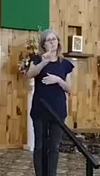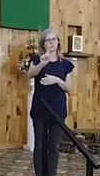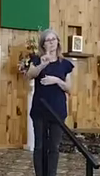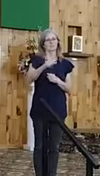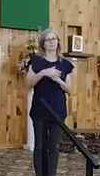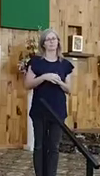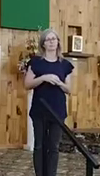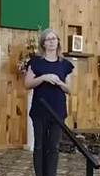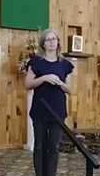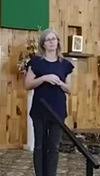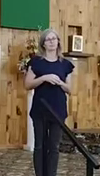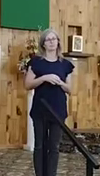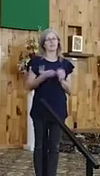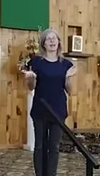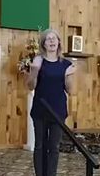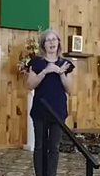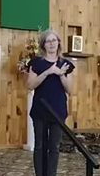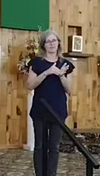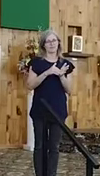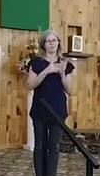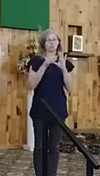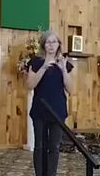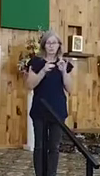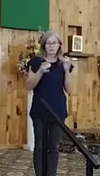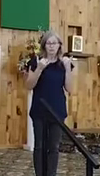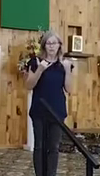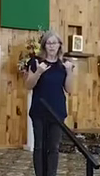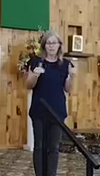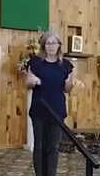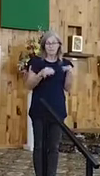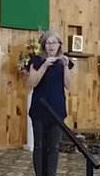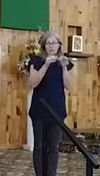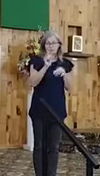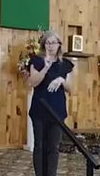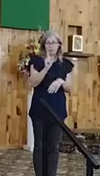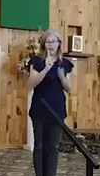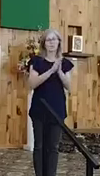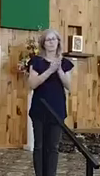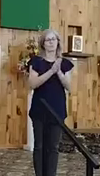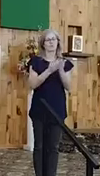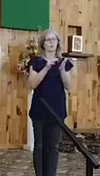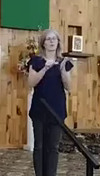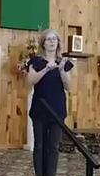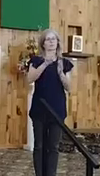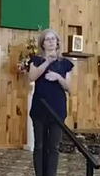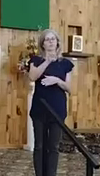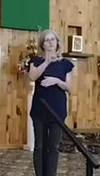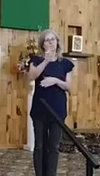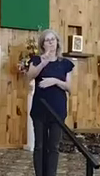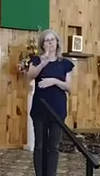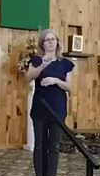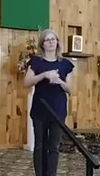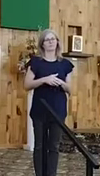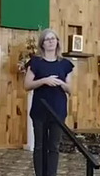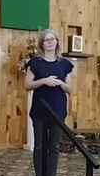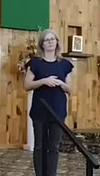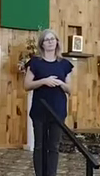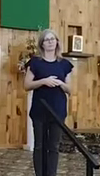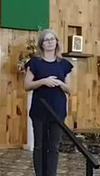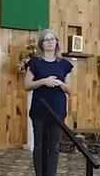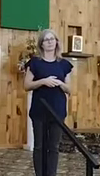251. I repeat, the readings for today's Mass are in the Heritage Missal, page 251.